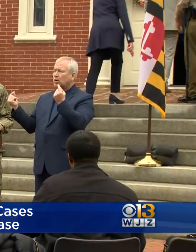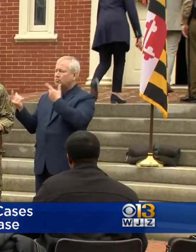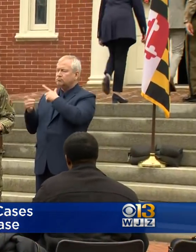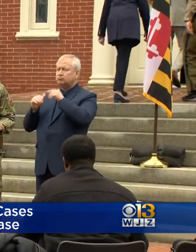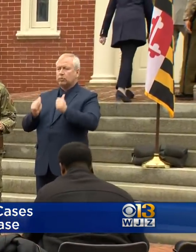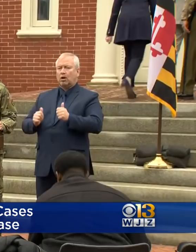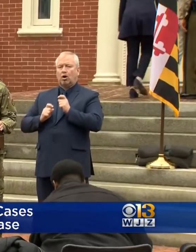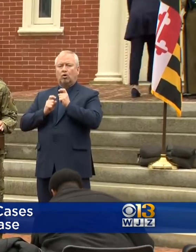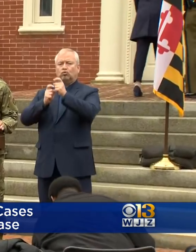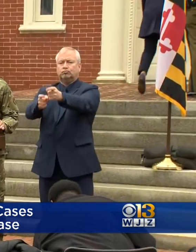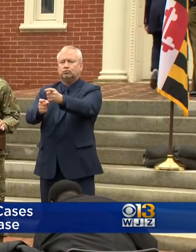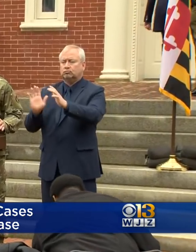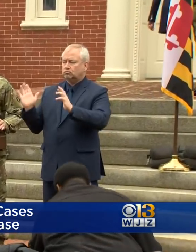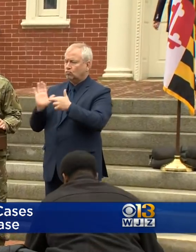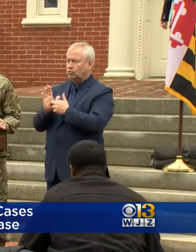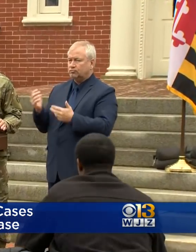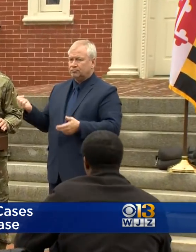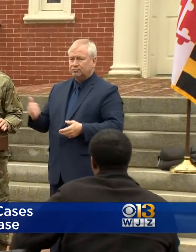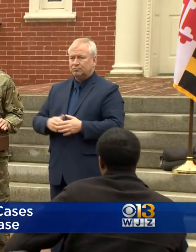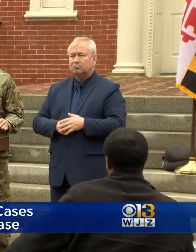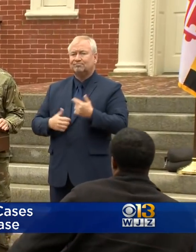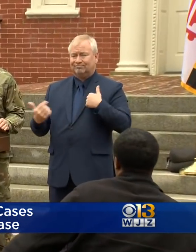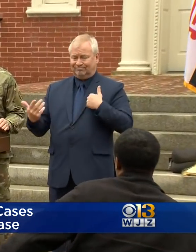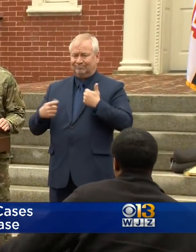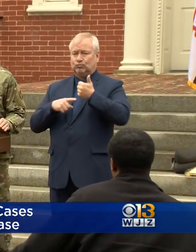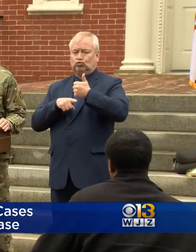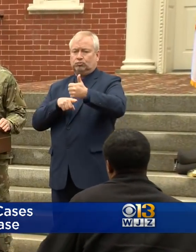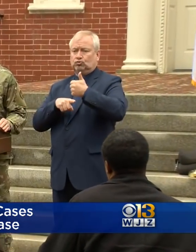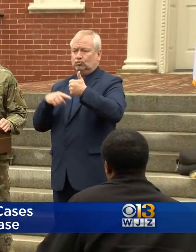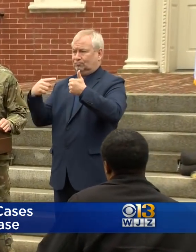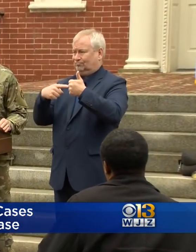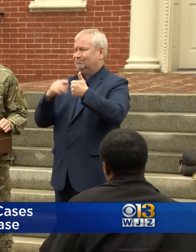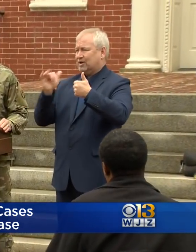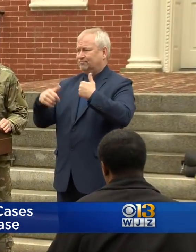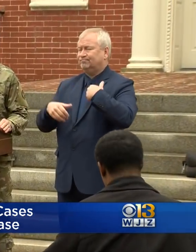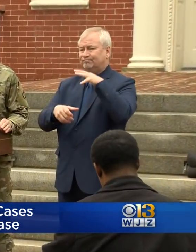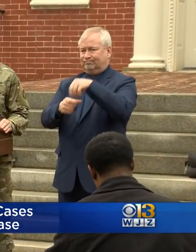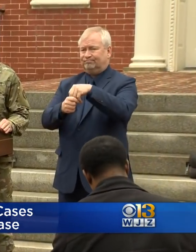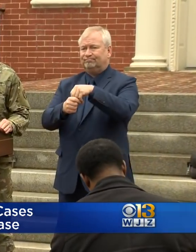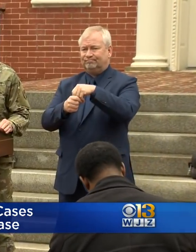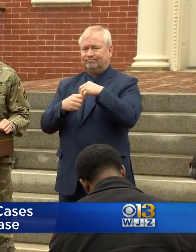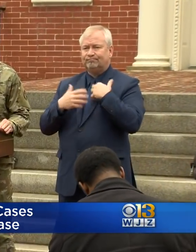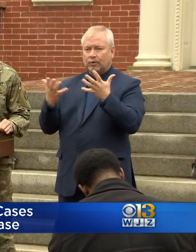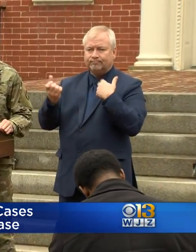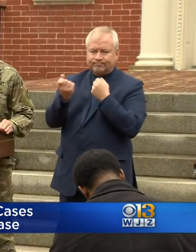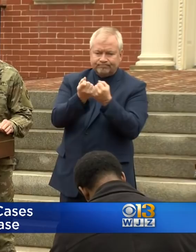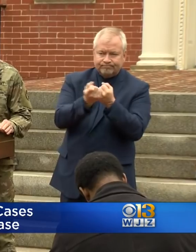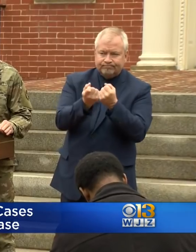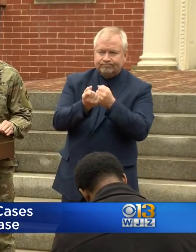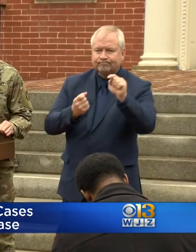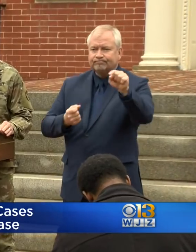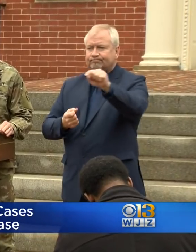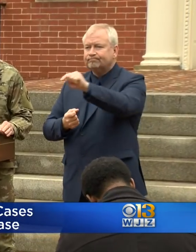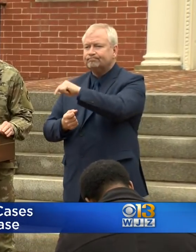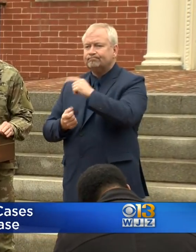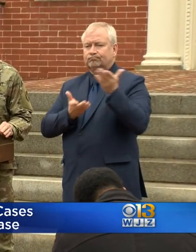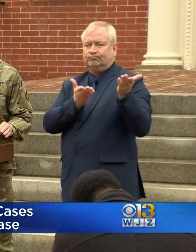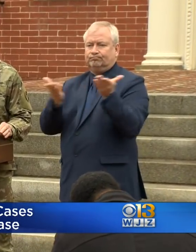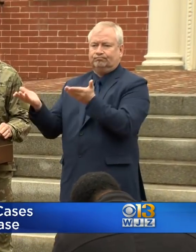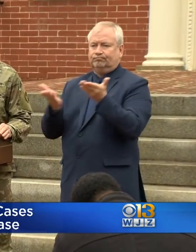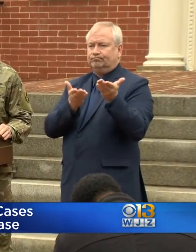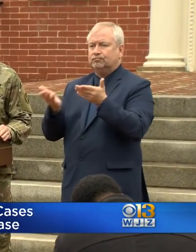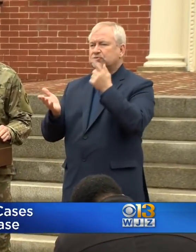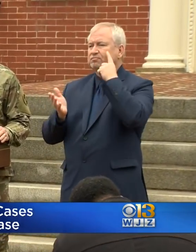So a lot of transportation right now. There's a lot of assistance required to distribute things like the strategic national